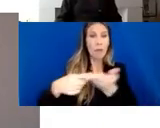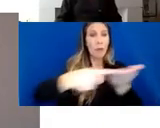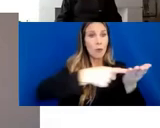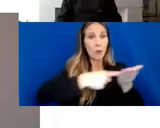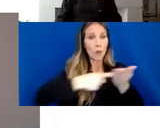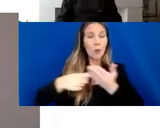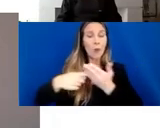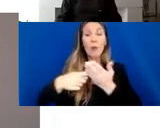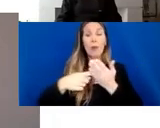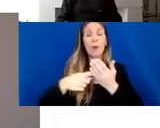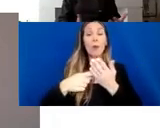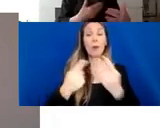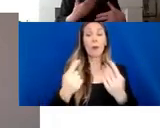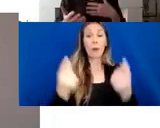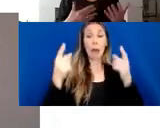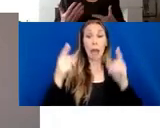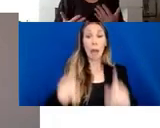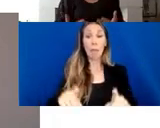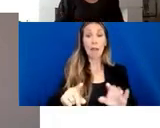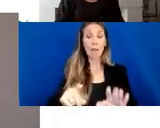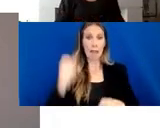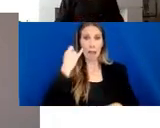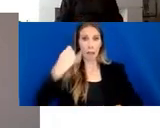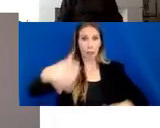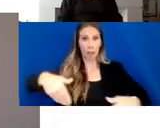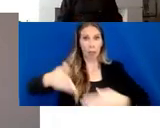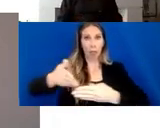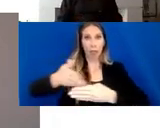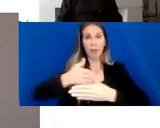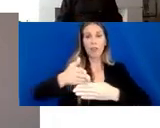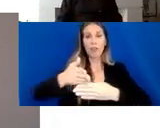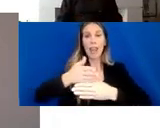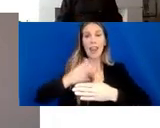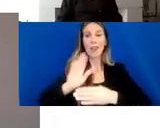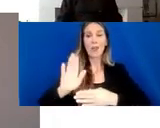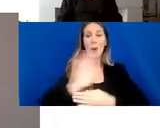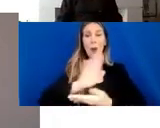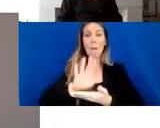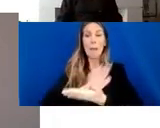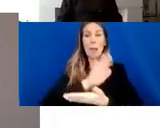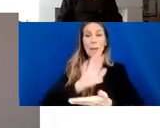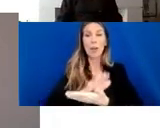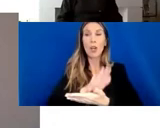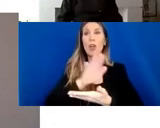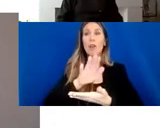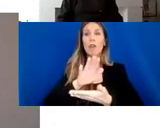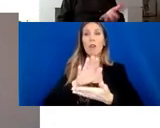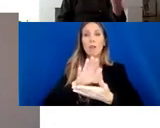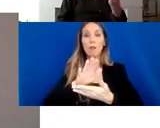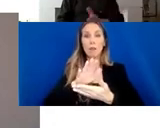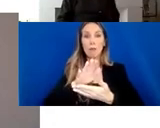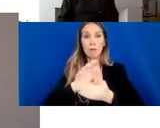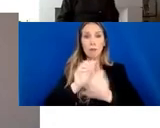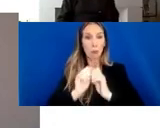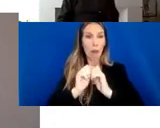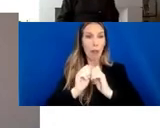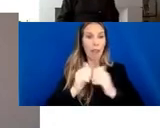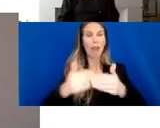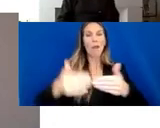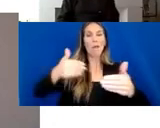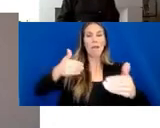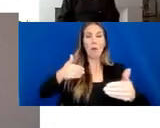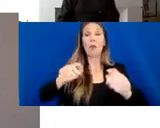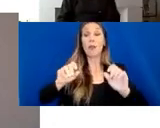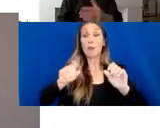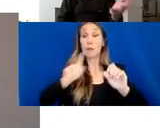those, if you haven't shared your papers with each other in advance, which I strongly encourage